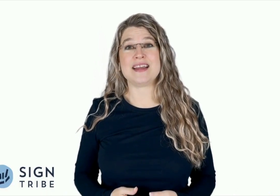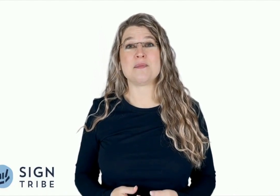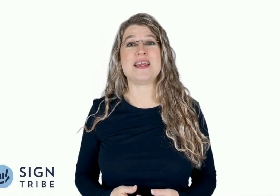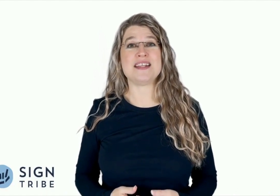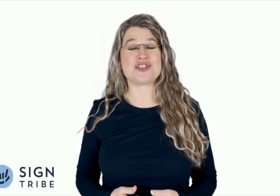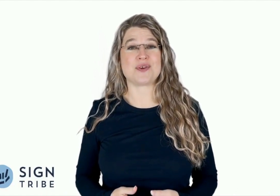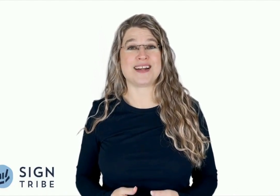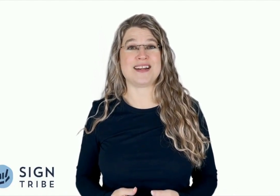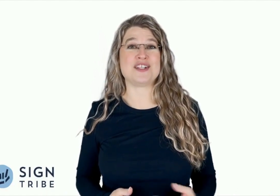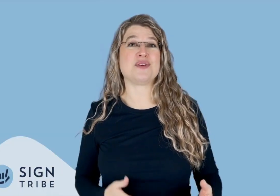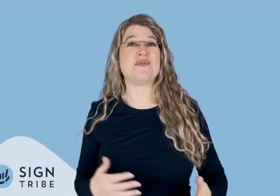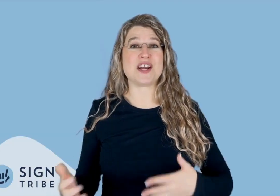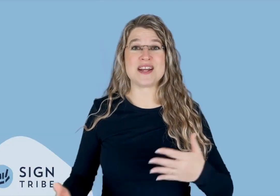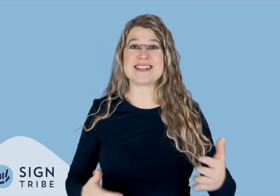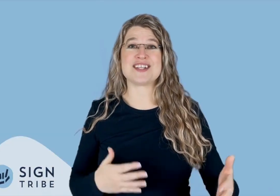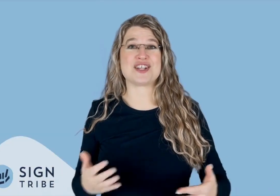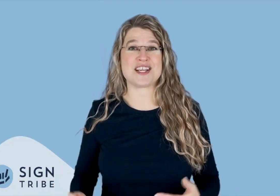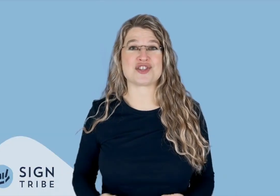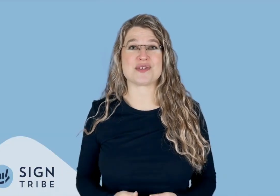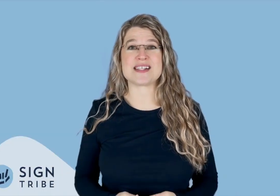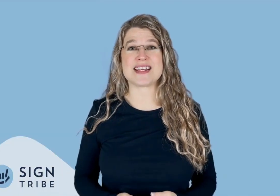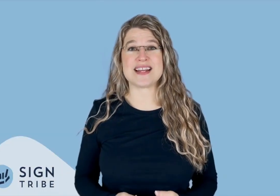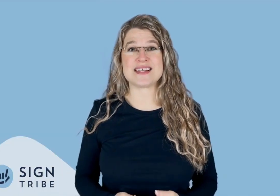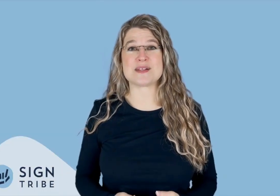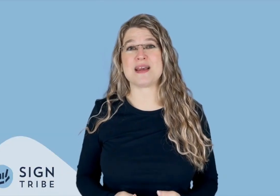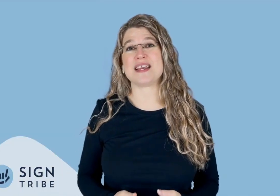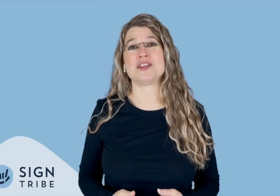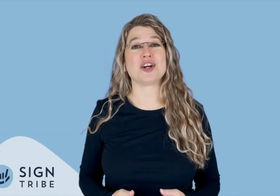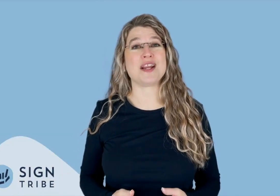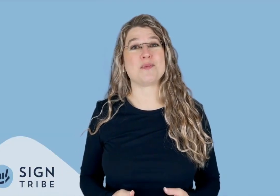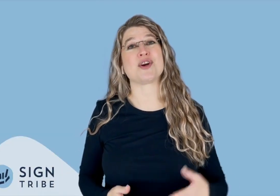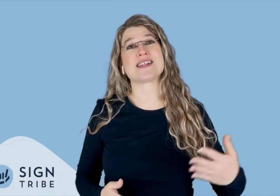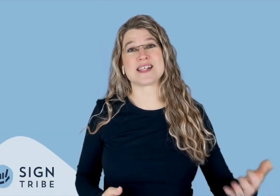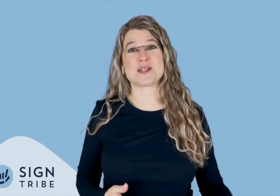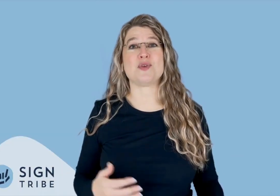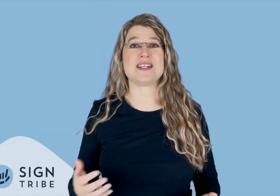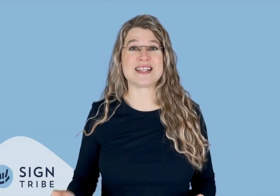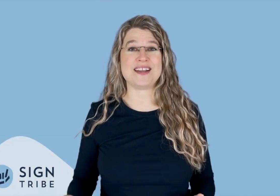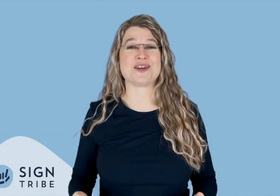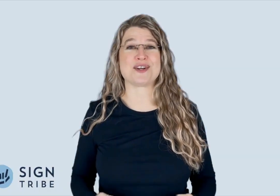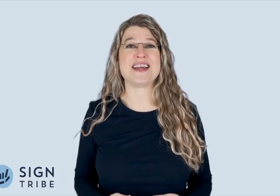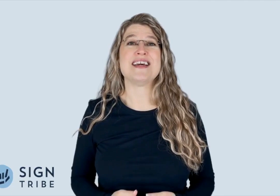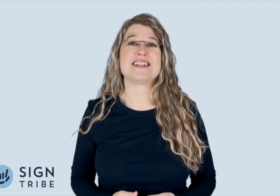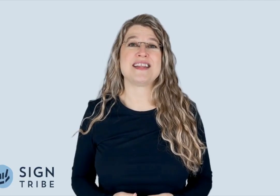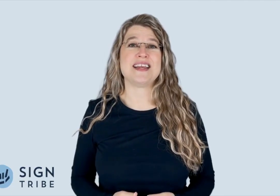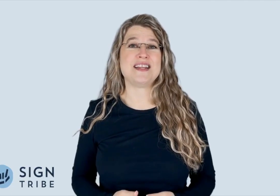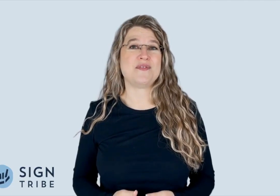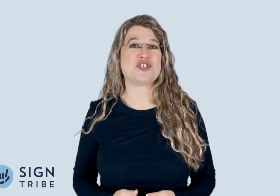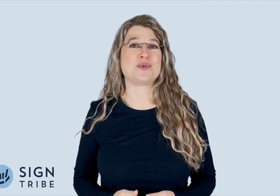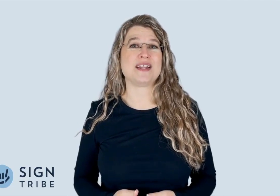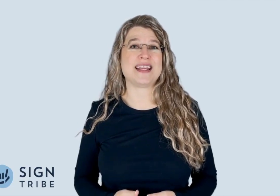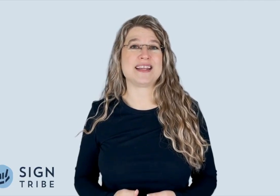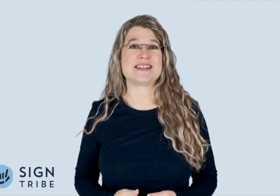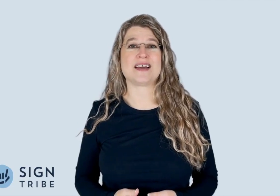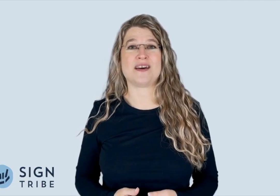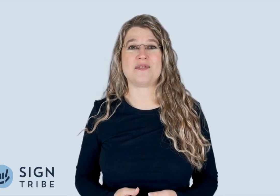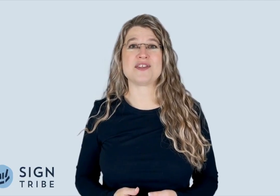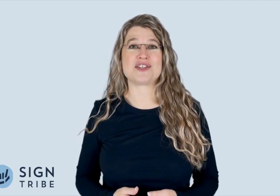be integrated into various educational settings, making learning more accessible and tailored to the individual needs of a